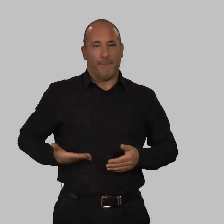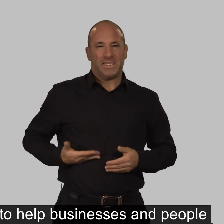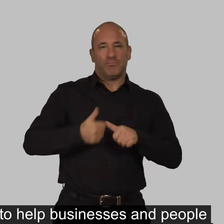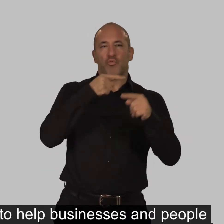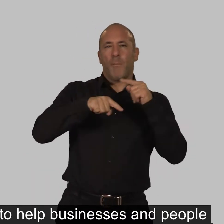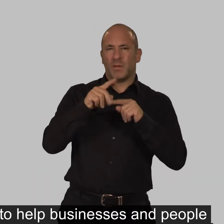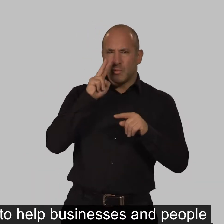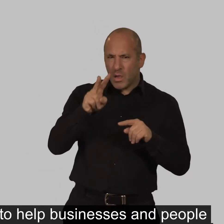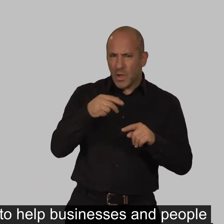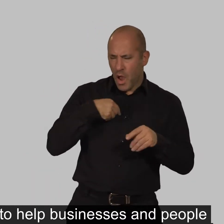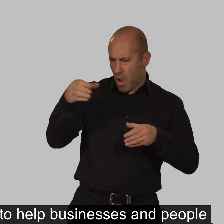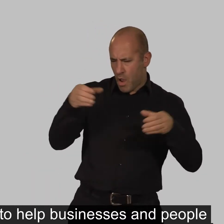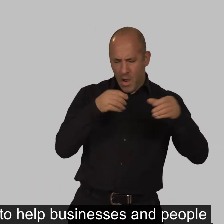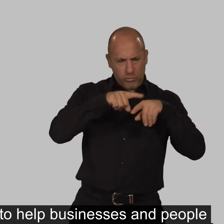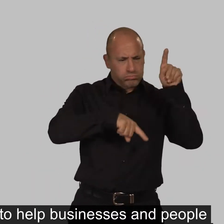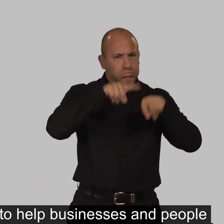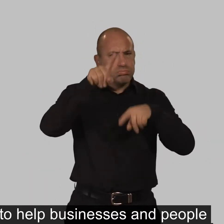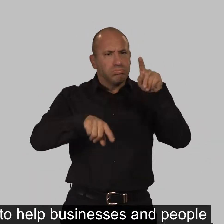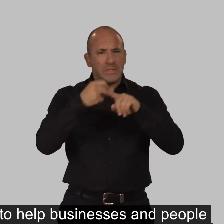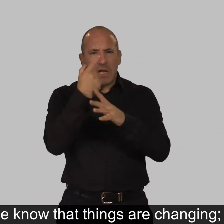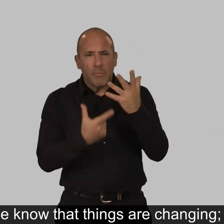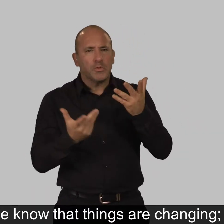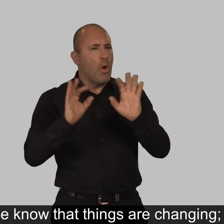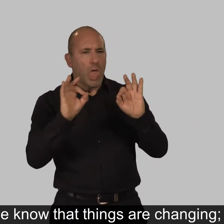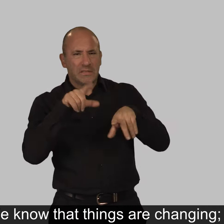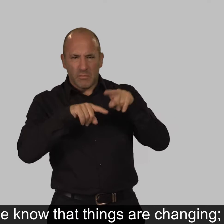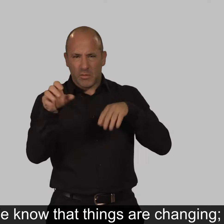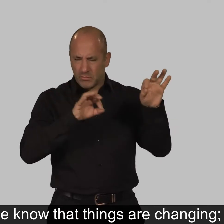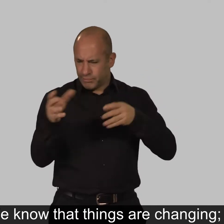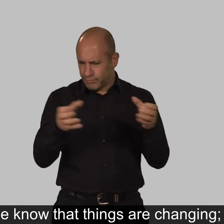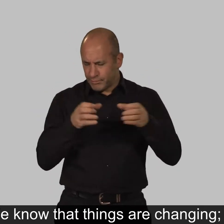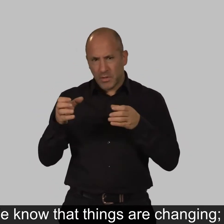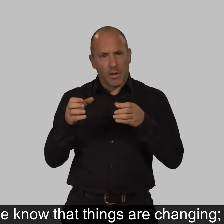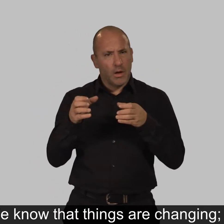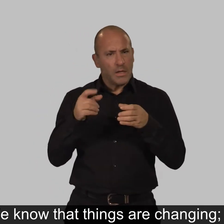Businesses are noticing the benefits of employing people from different walks of life.